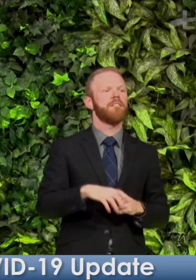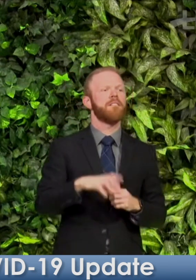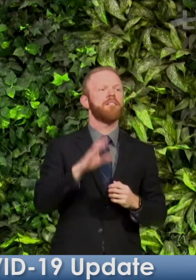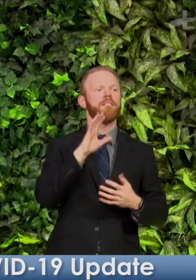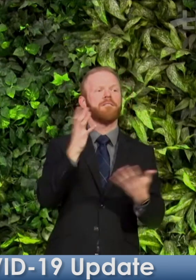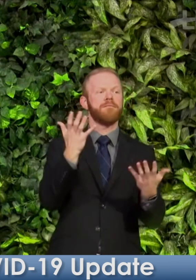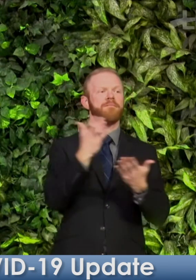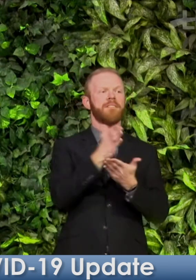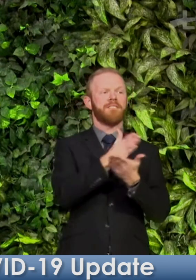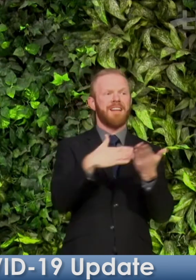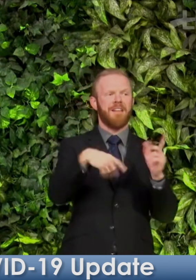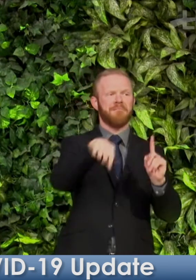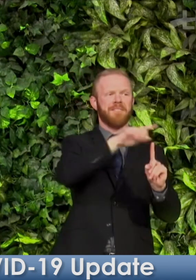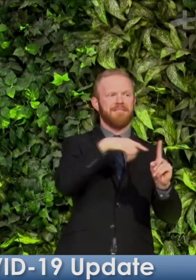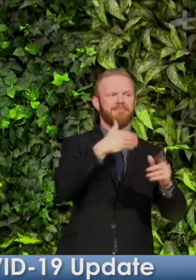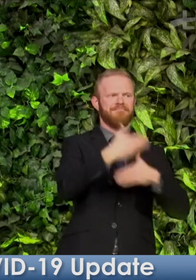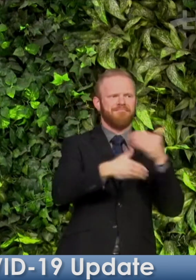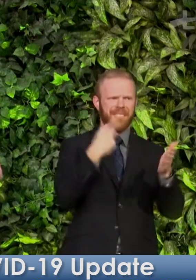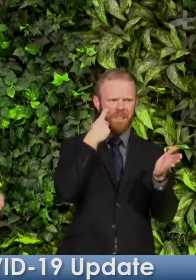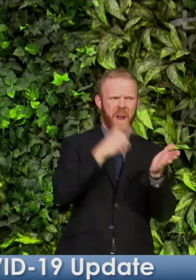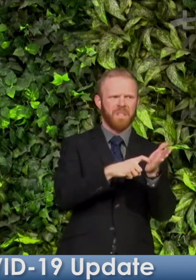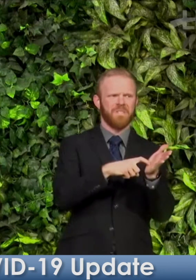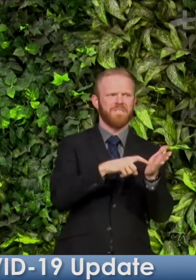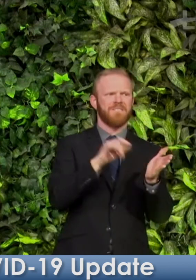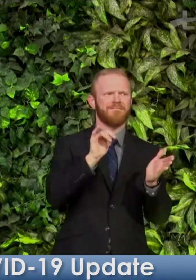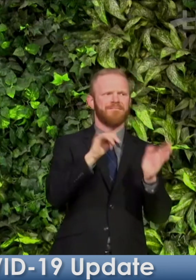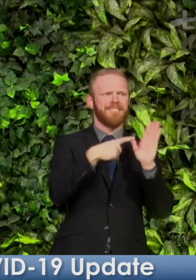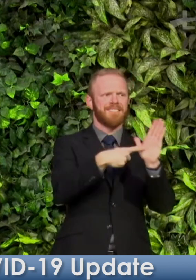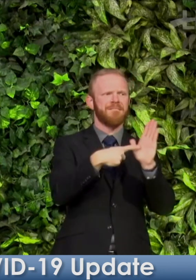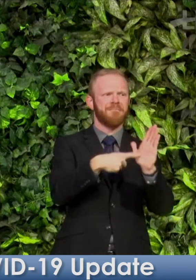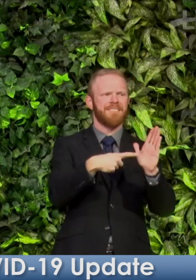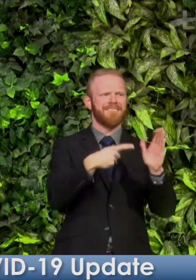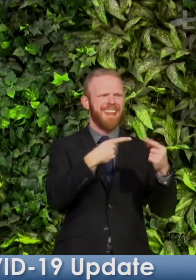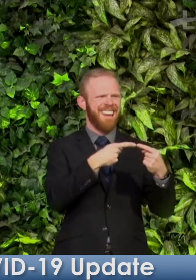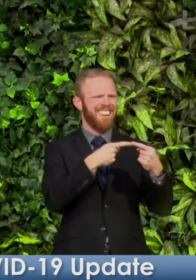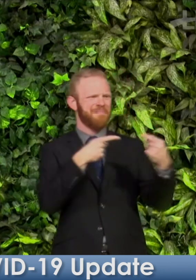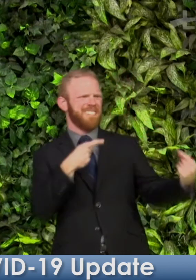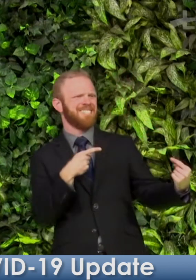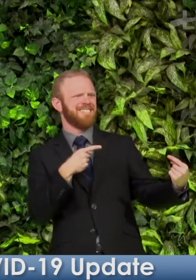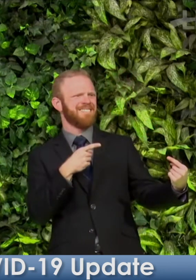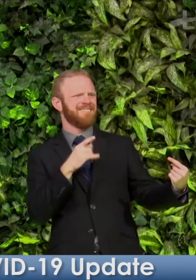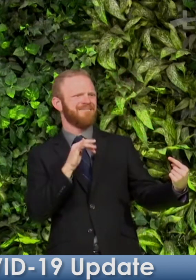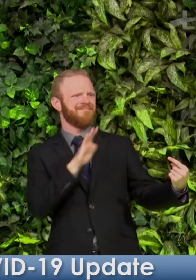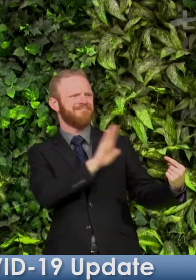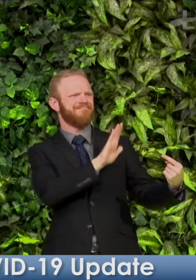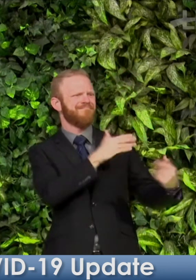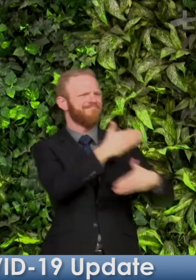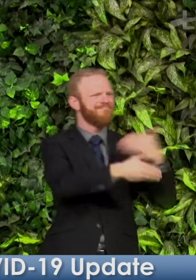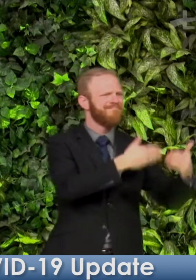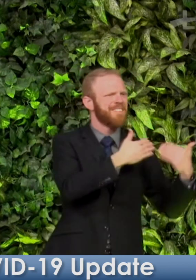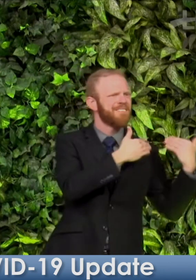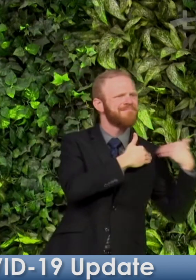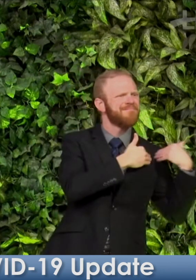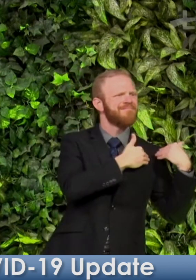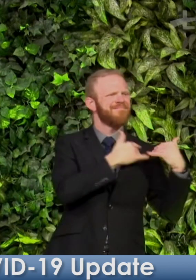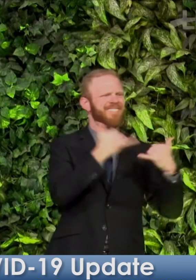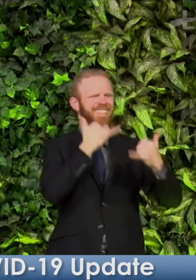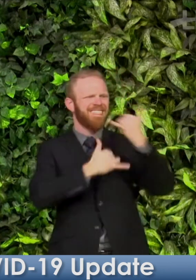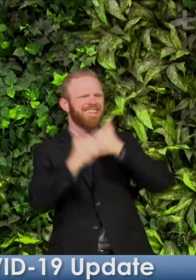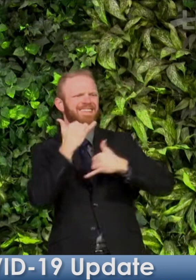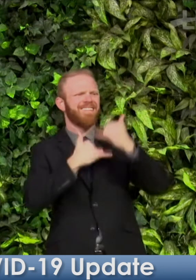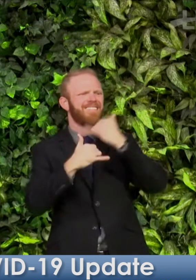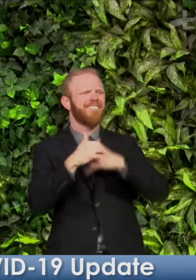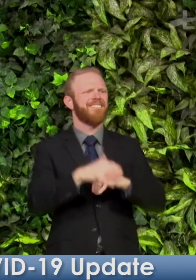stubborn examples that are a complete opposite in terms of the burdens, the labyrinth that some others face as